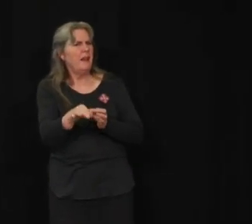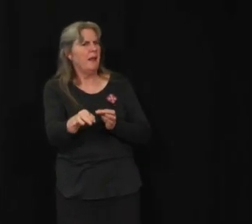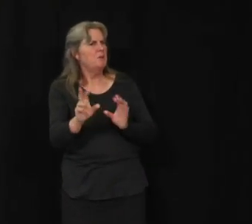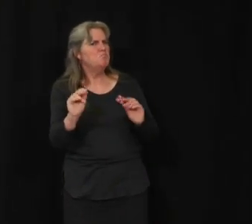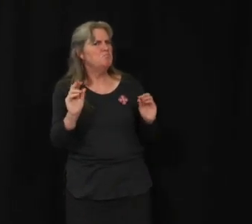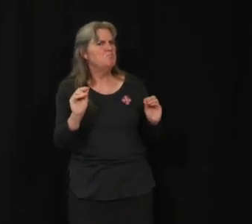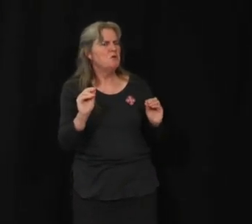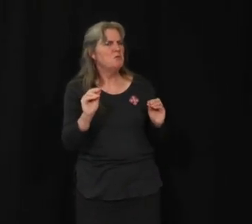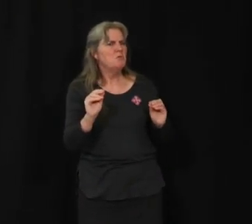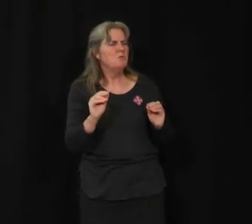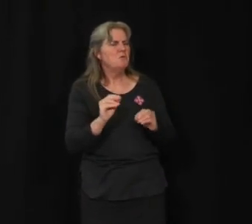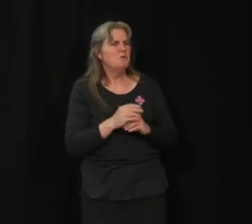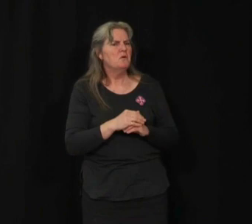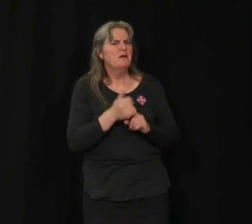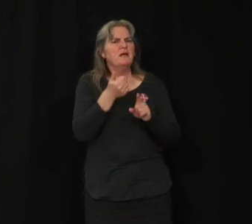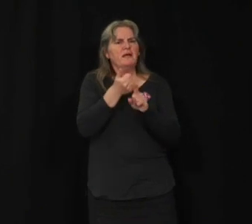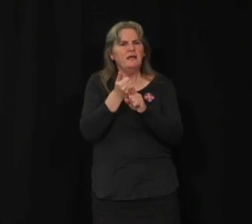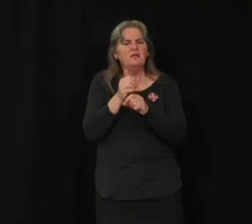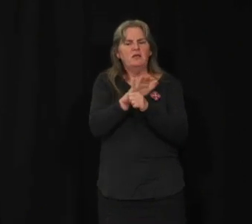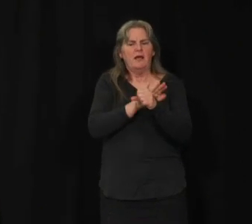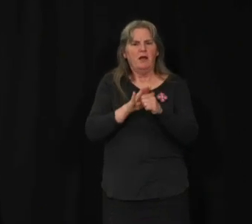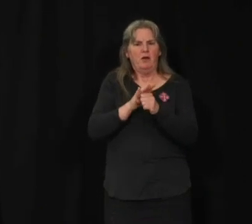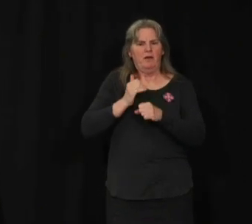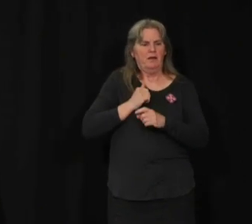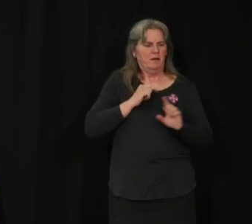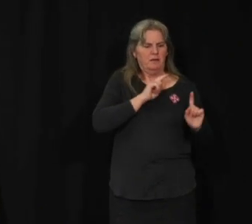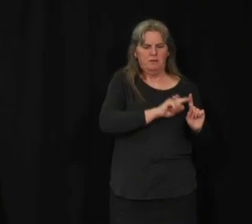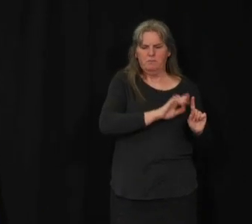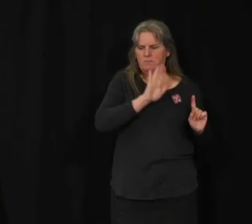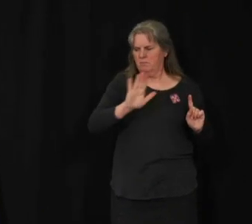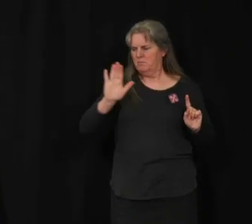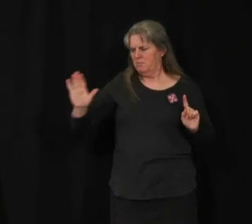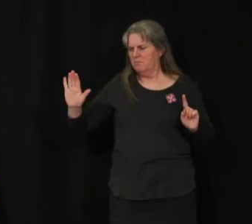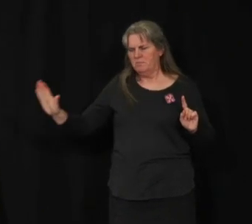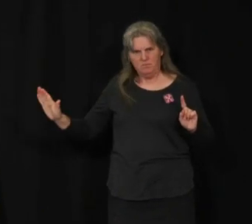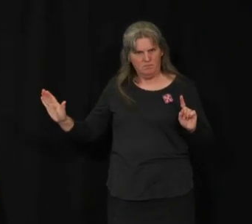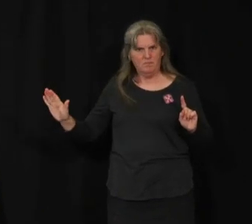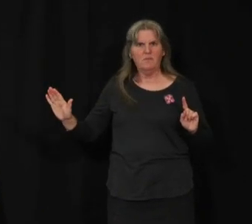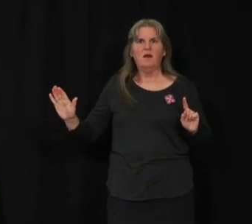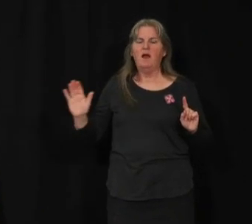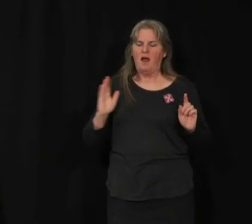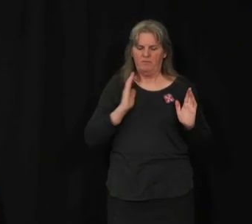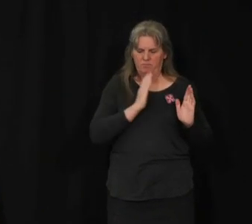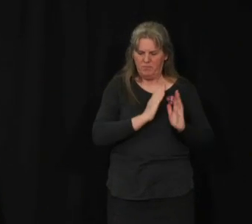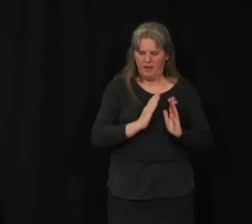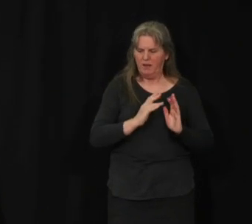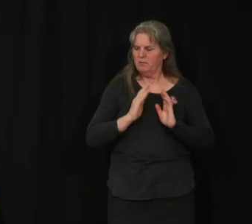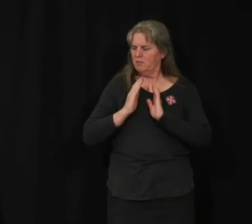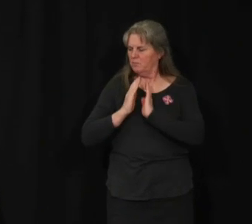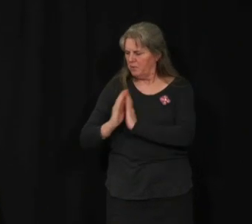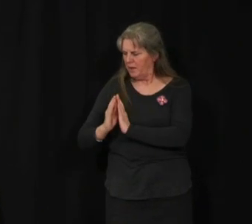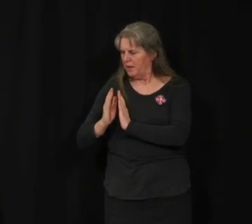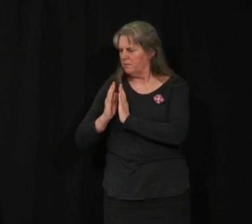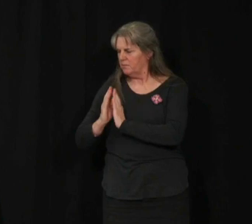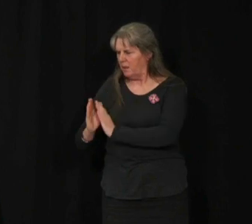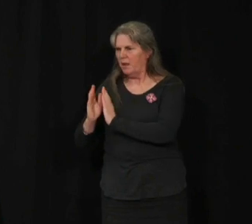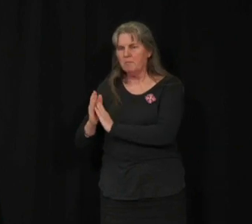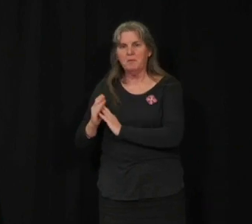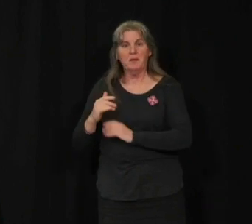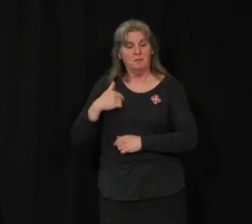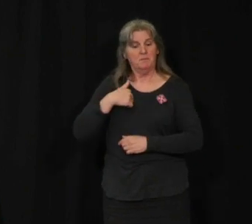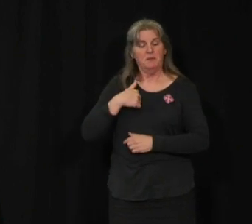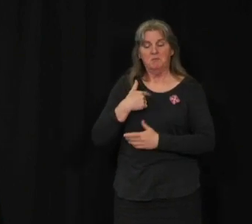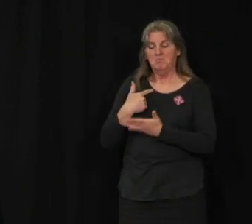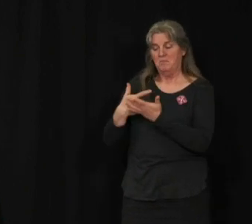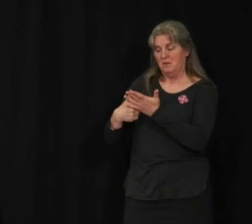you know, every jurisdiction in Canada is in lockstep with our approach. We have